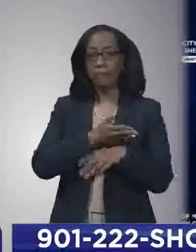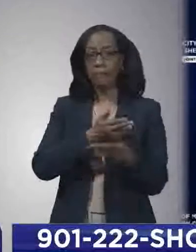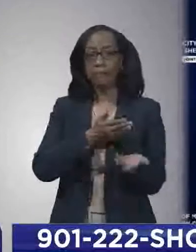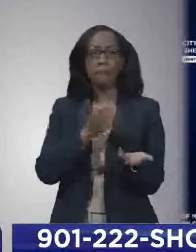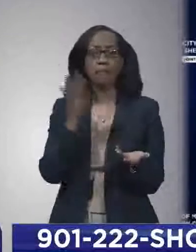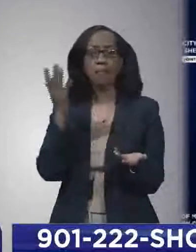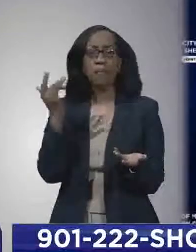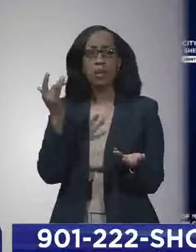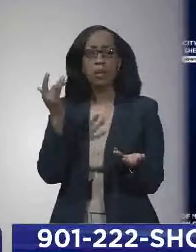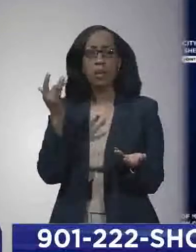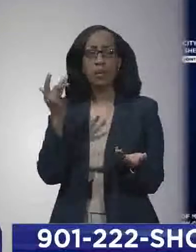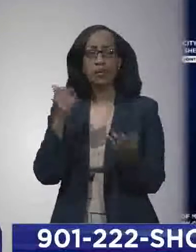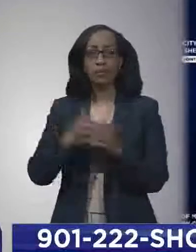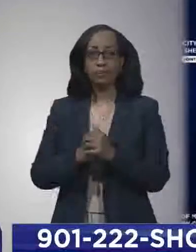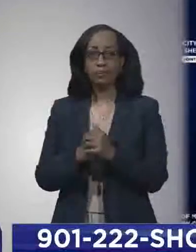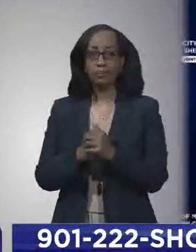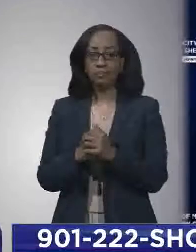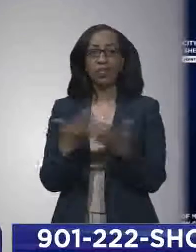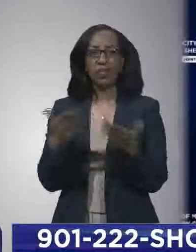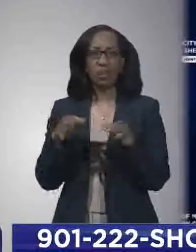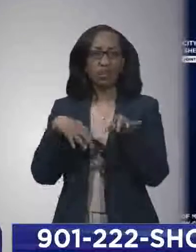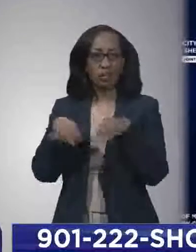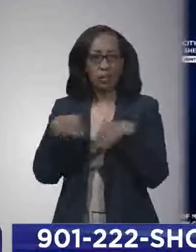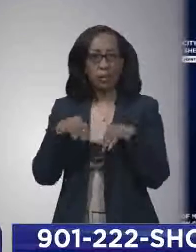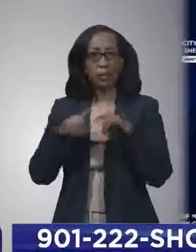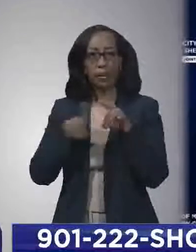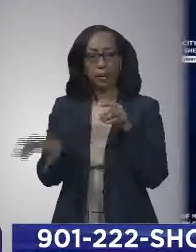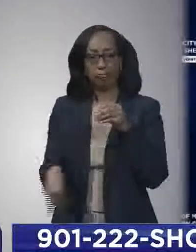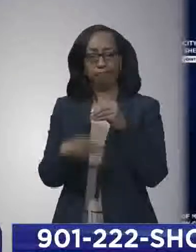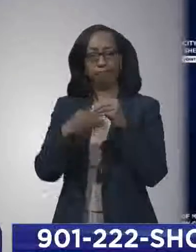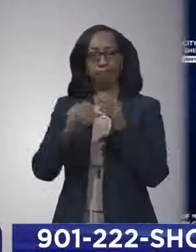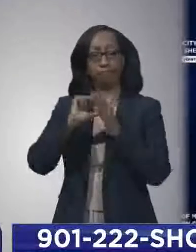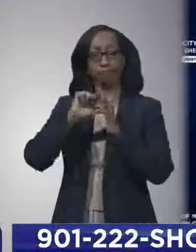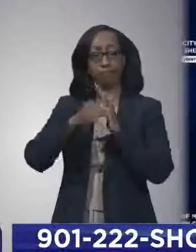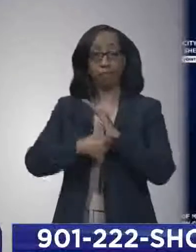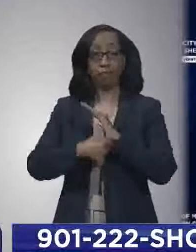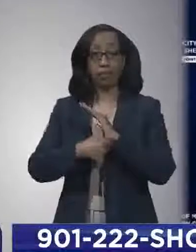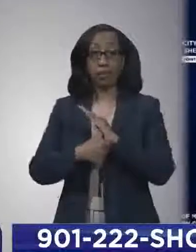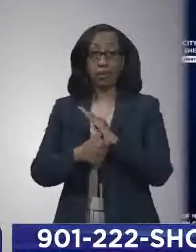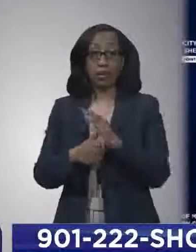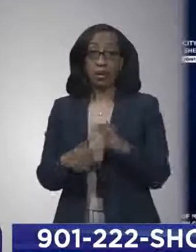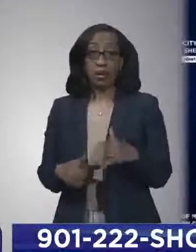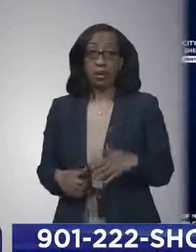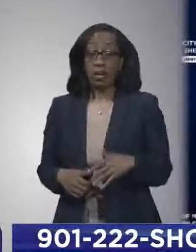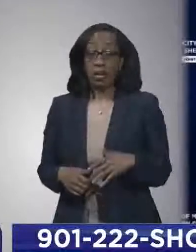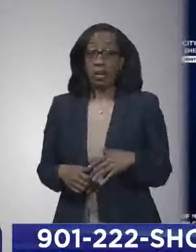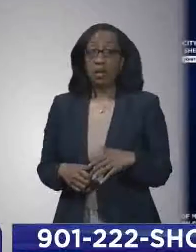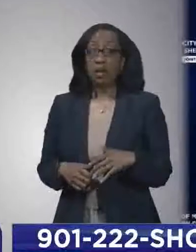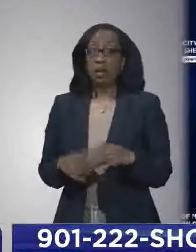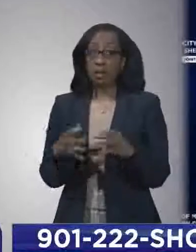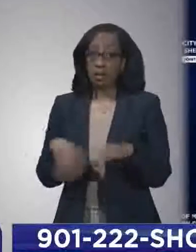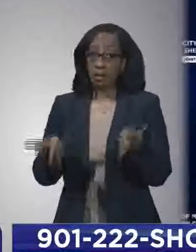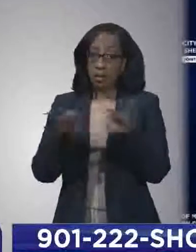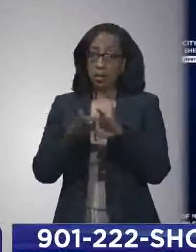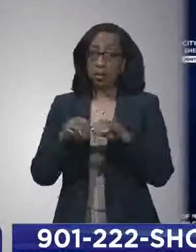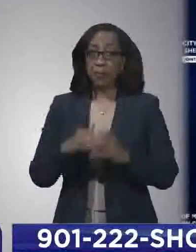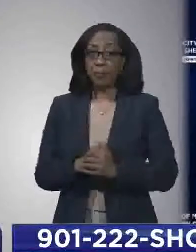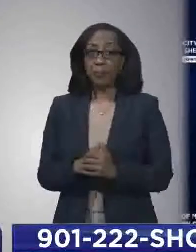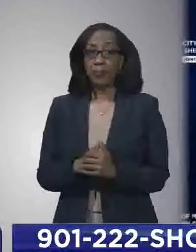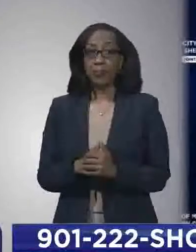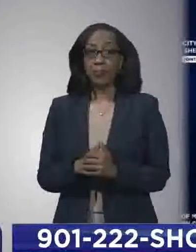that. Many of those have already been mentioned, but I'll reiterate them because I think they're all three coming together. We have